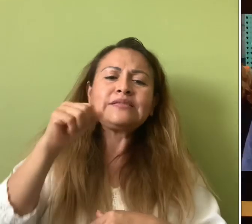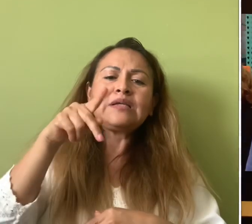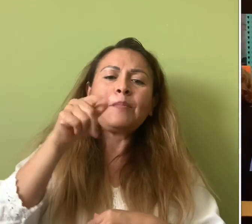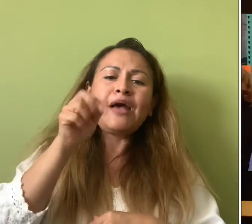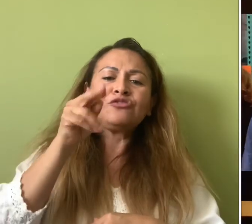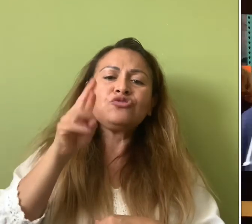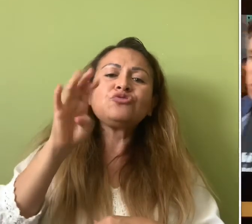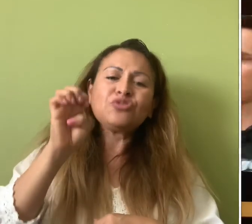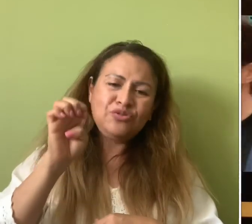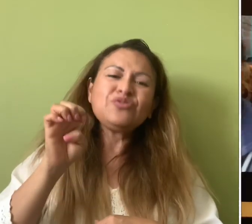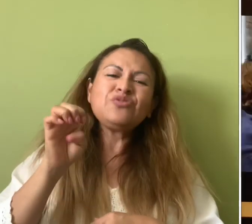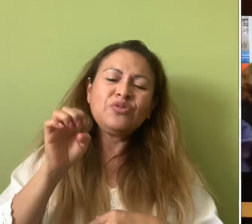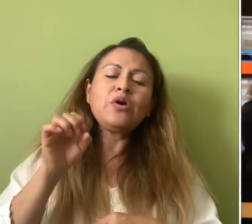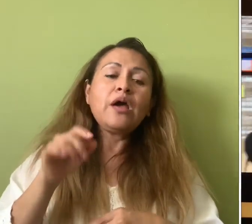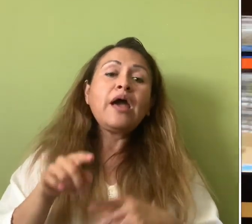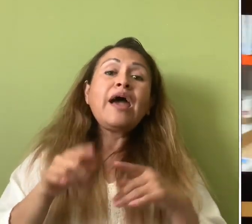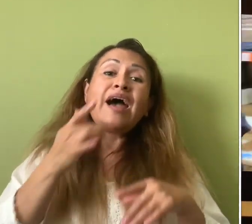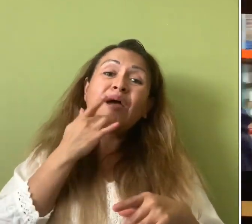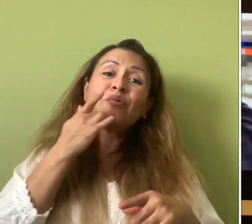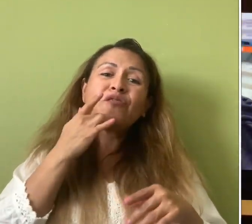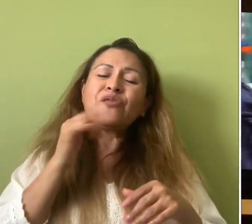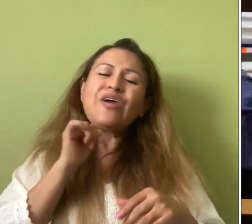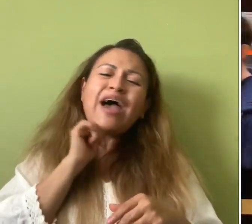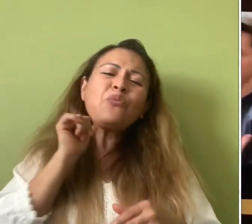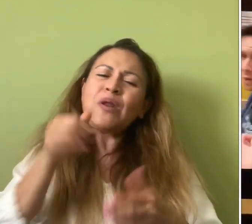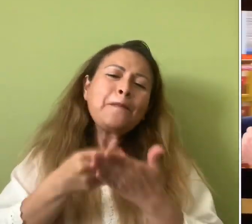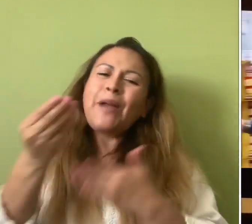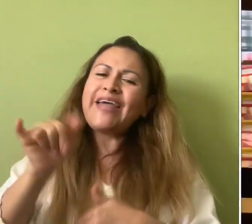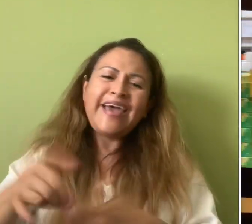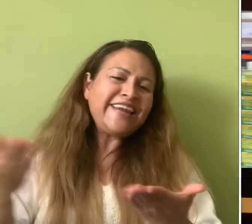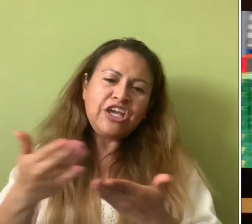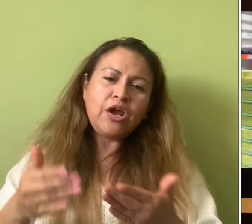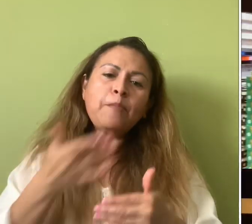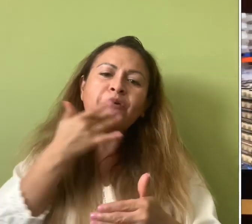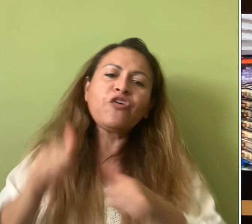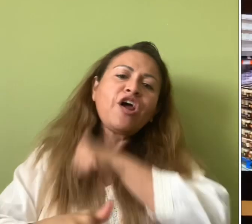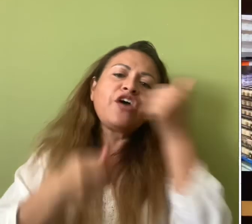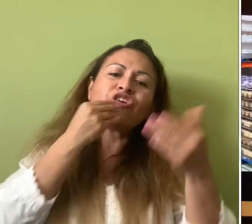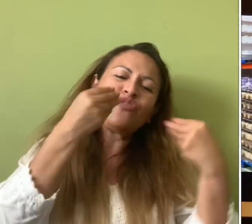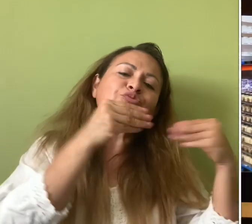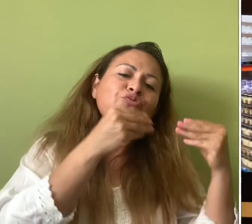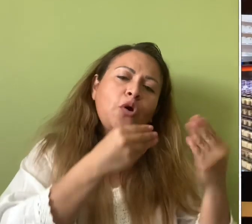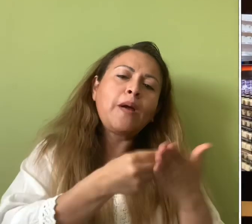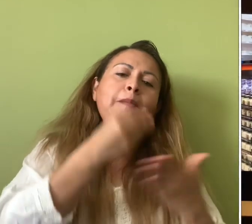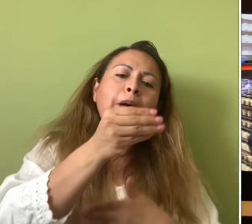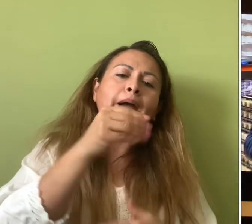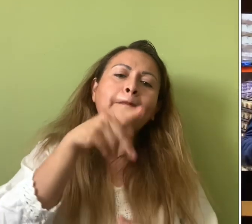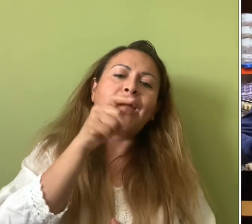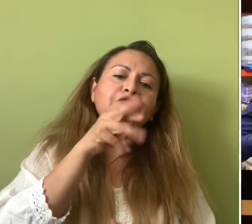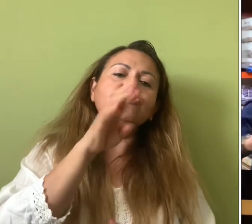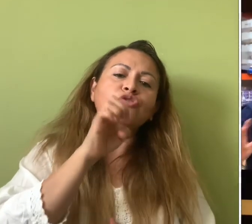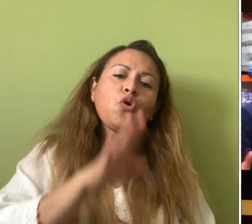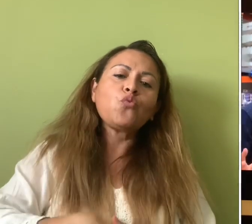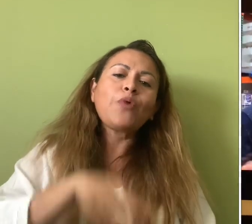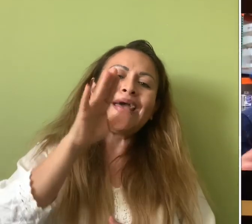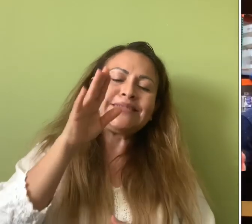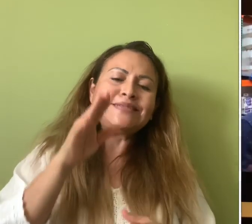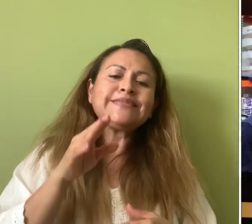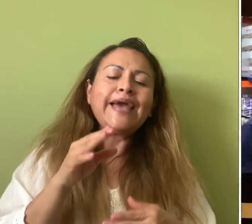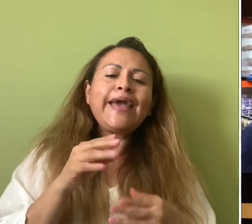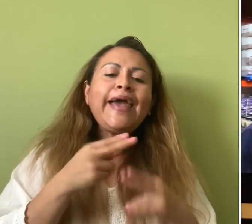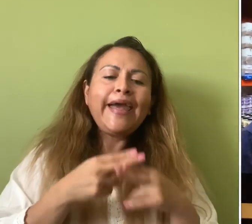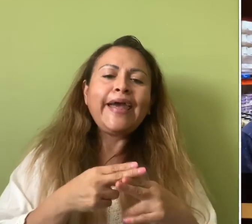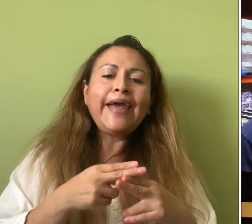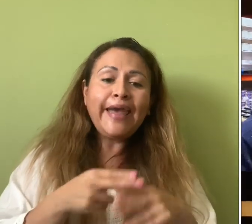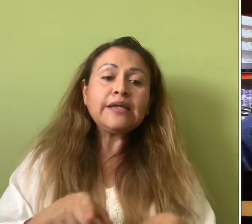buy those here. I'd stick with pasture-raised eggs at the grocery store. But before I freeze to death and we leave, the price of Kerrygold has gone